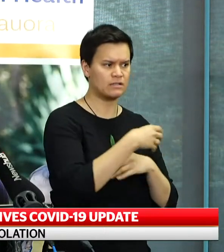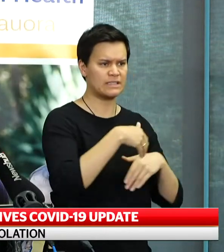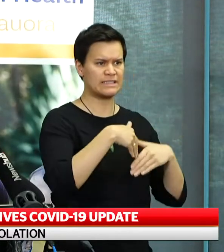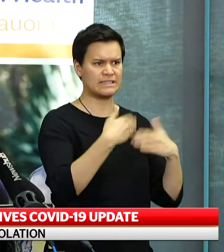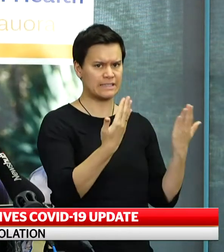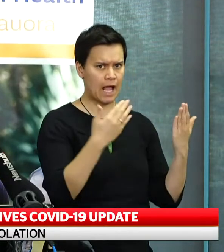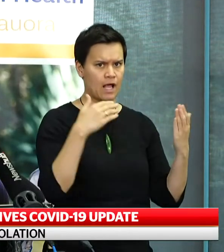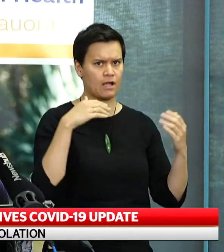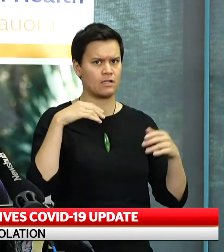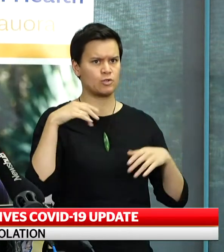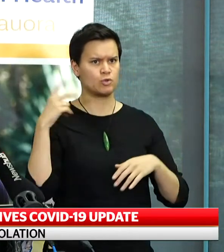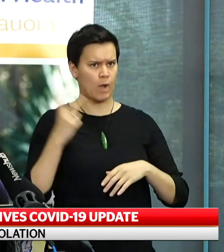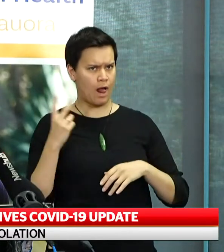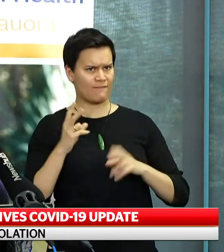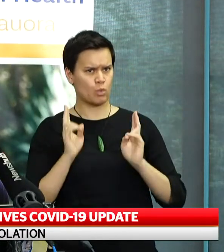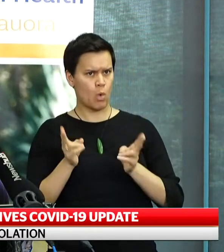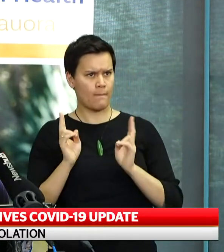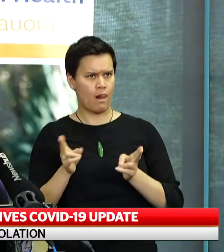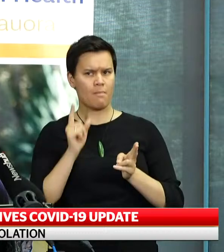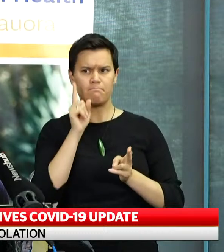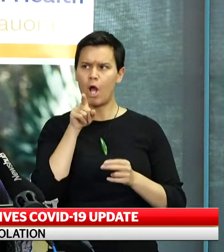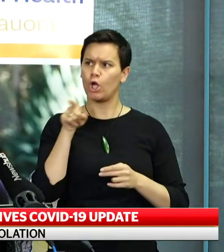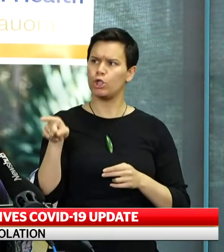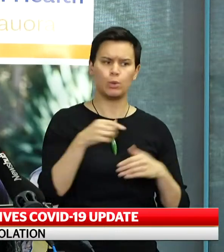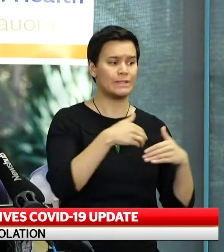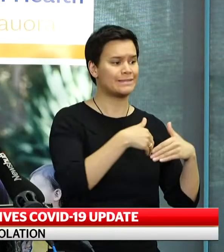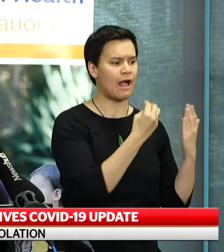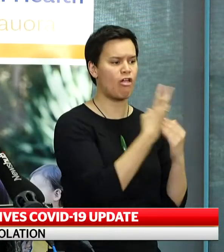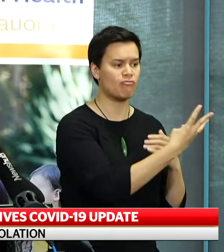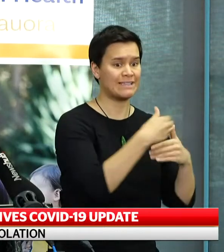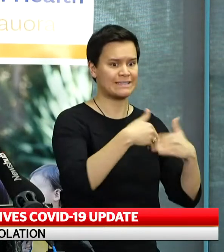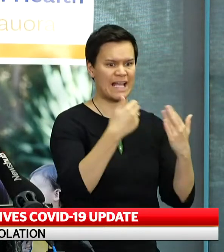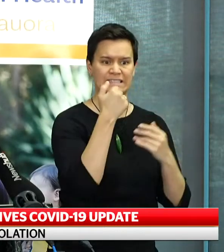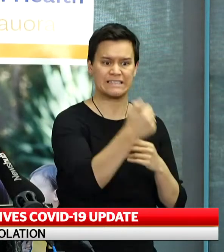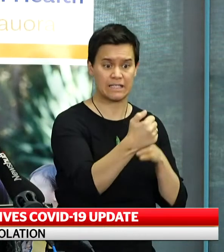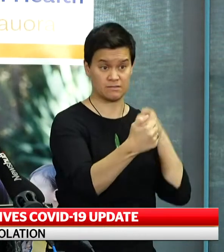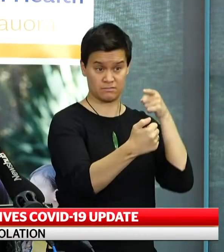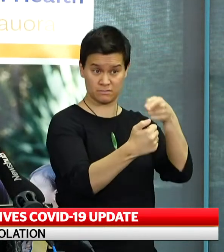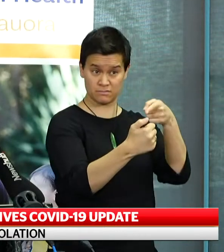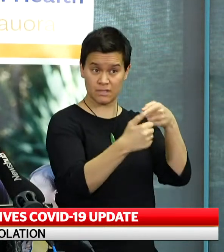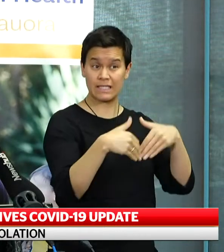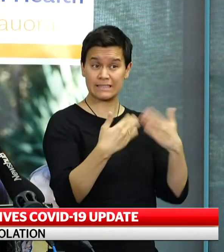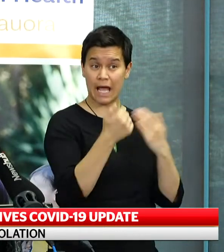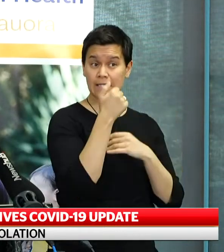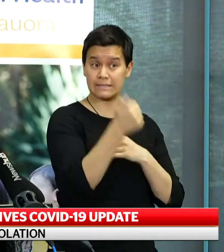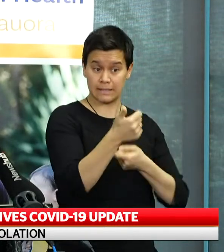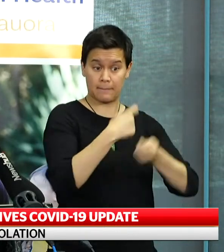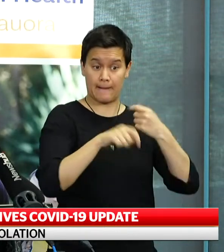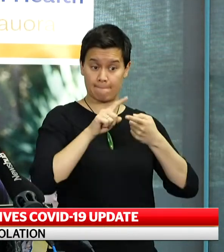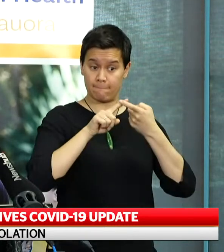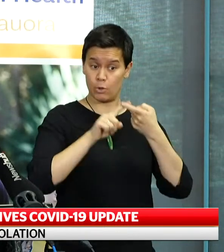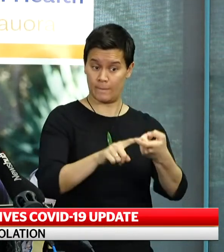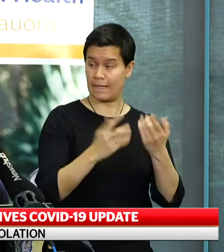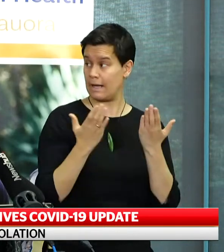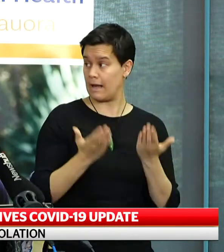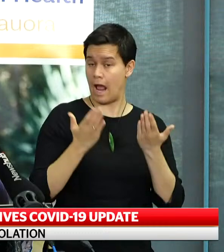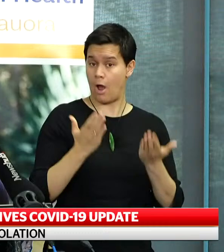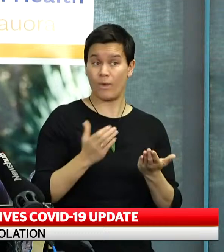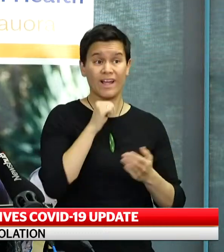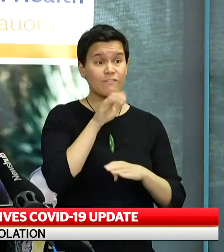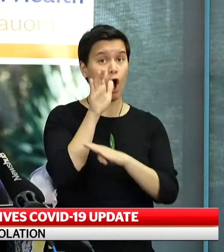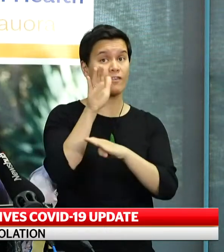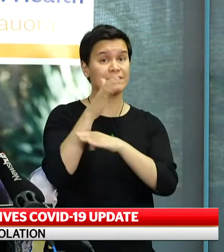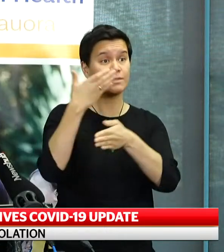6-day testing? And also, have you made any changes at the moment for the workers coming in on ships and their